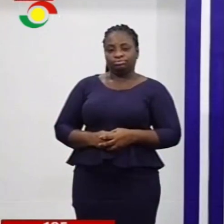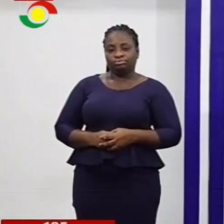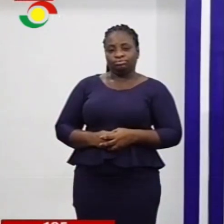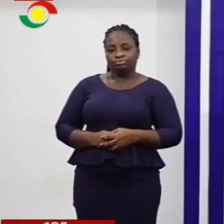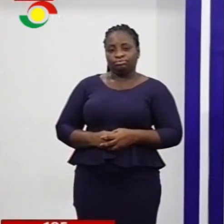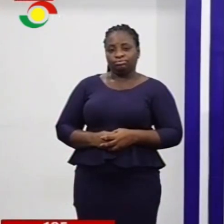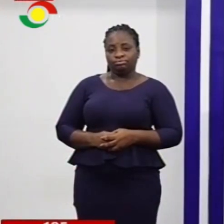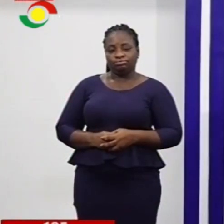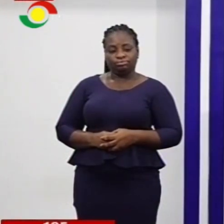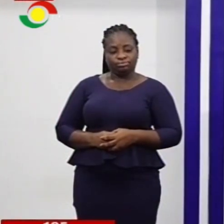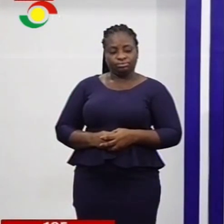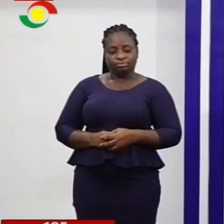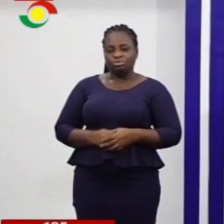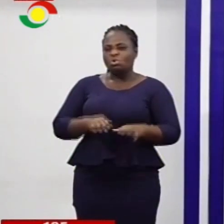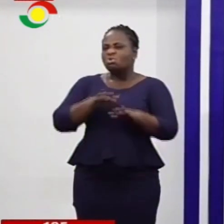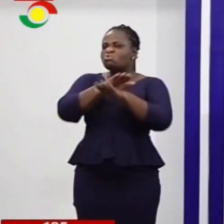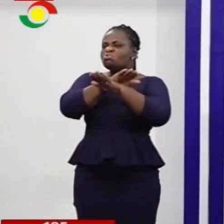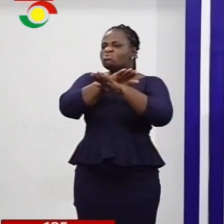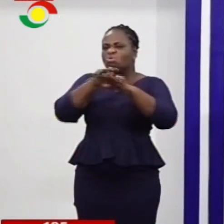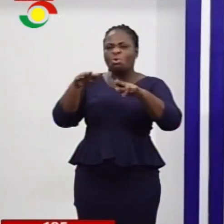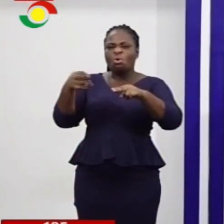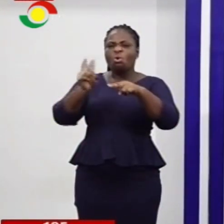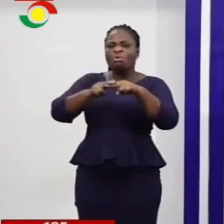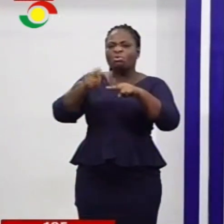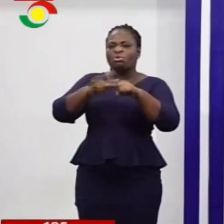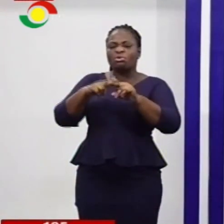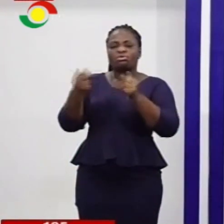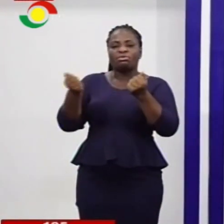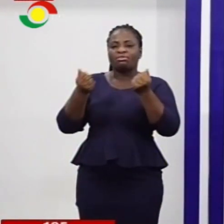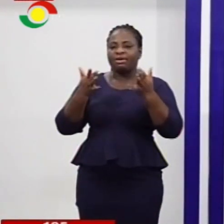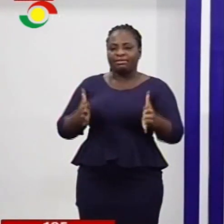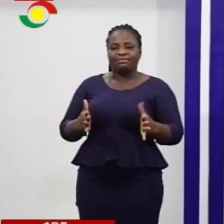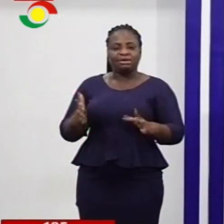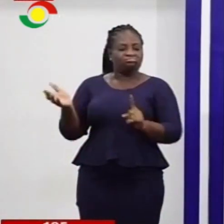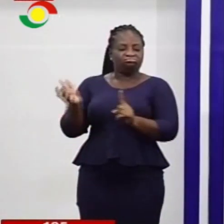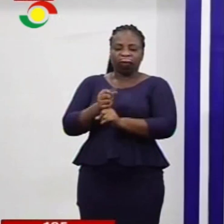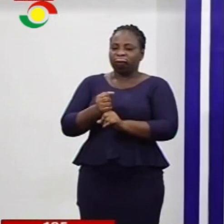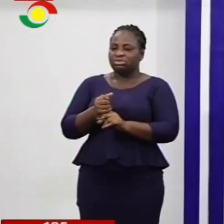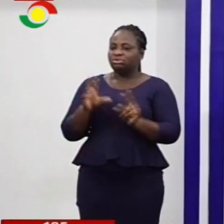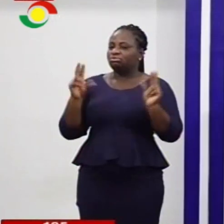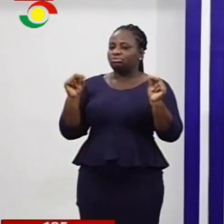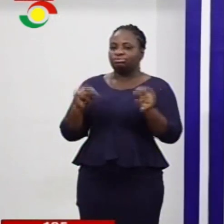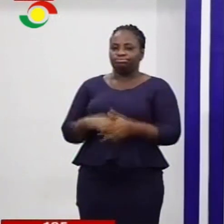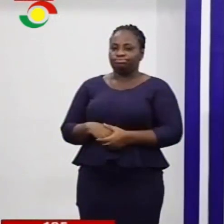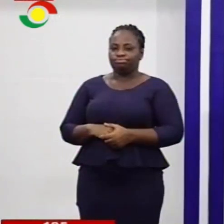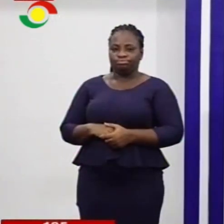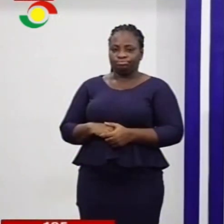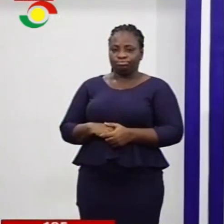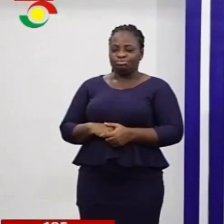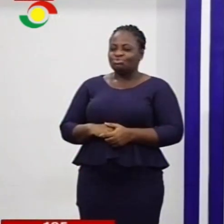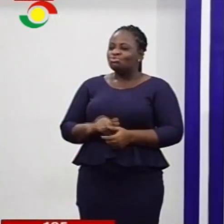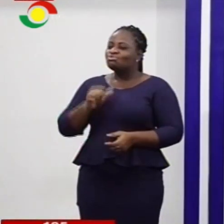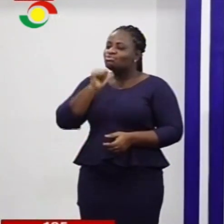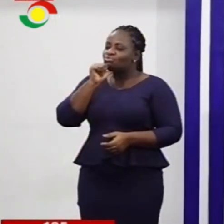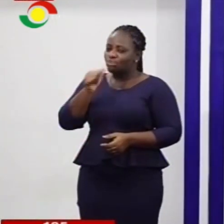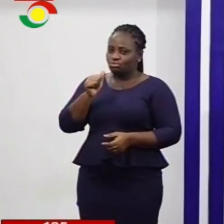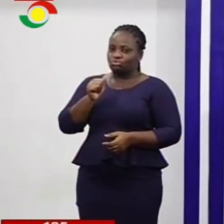No trotro driver has been arrested. It is not